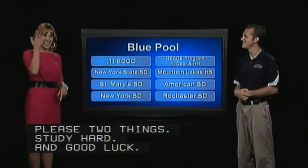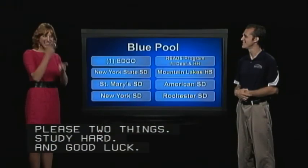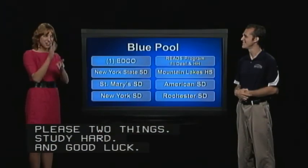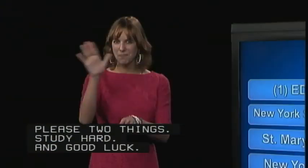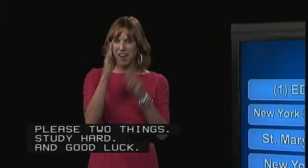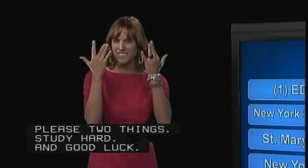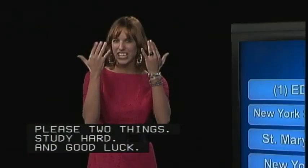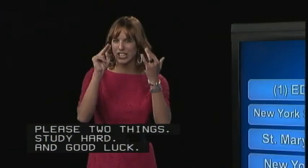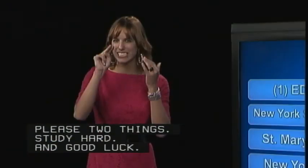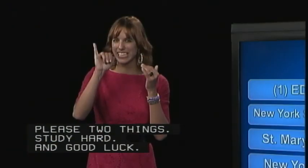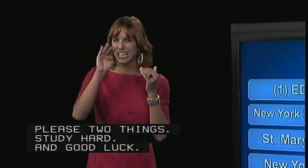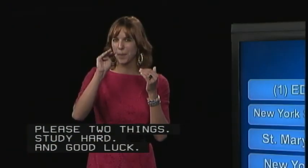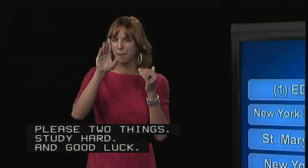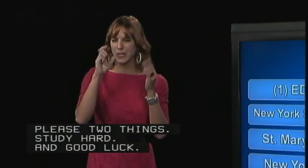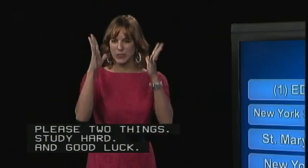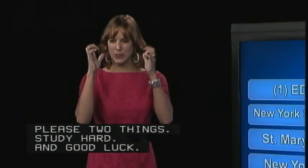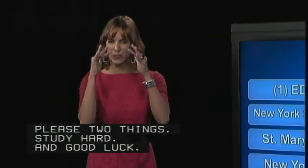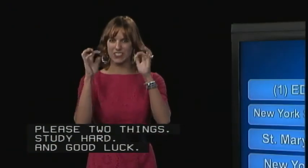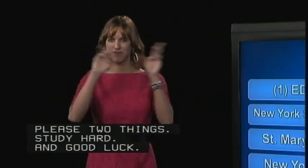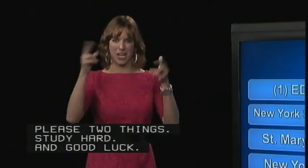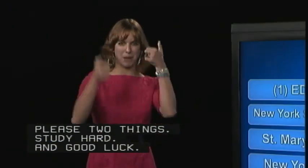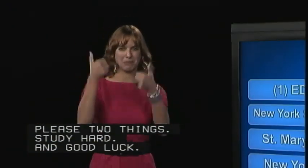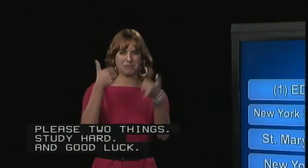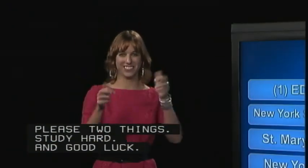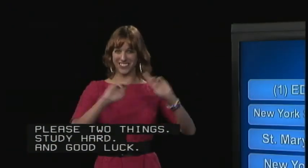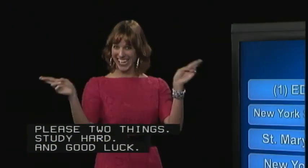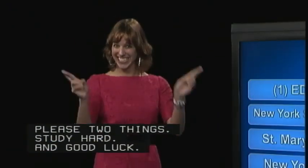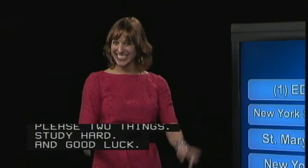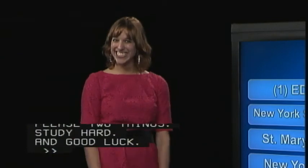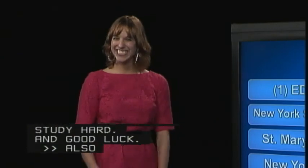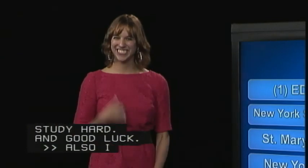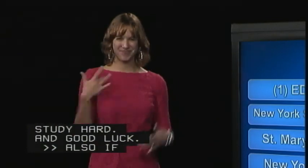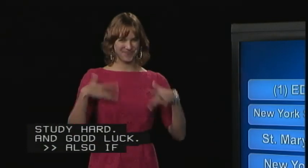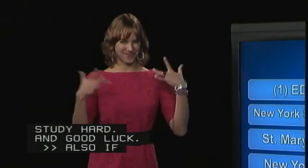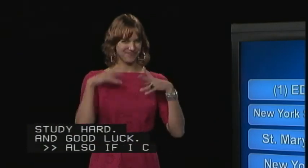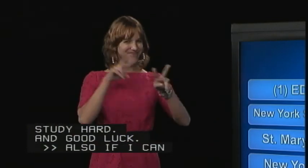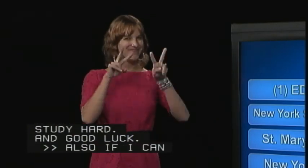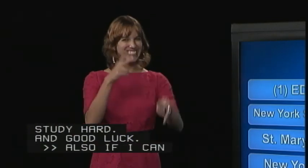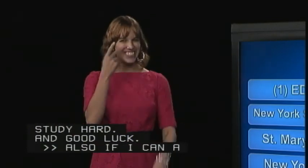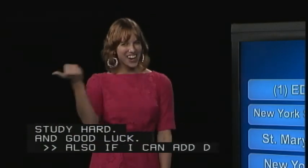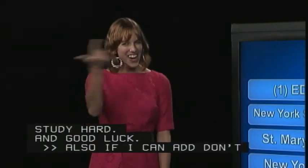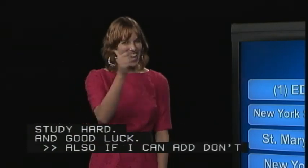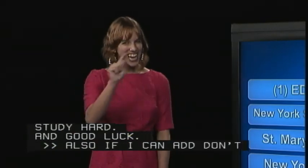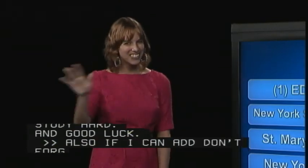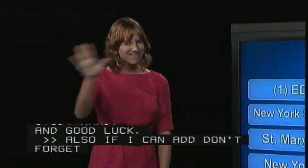Also, if I could add, don't forget to keep your fingers nimble and ready to push those buzzers. I'm very excited and